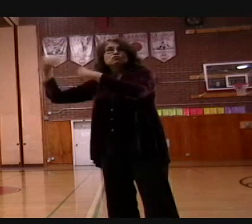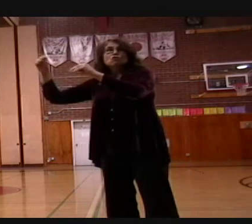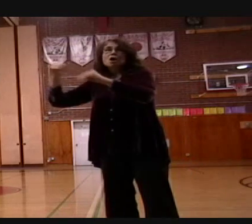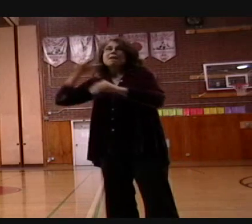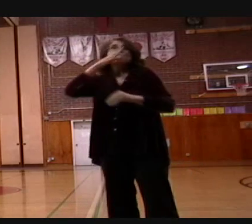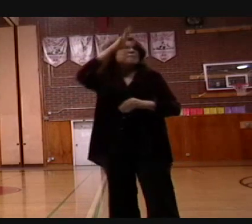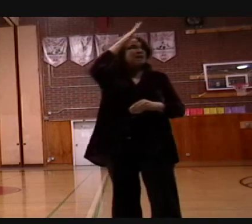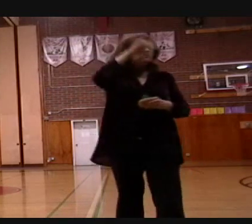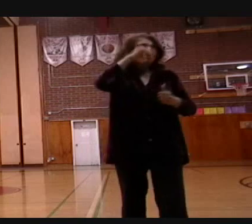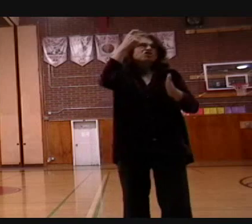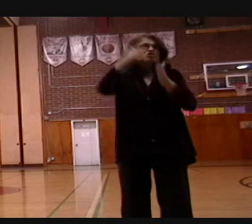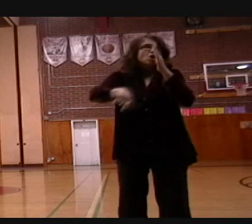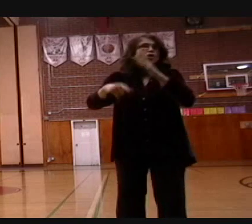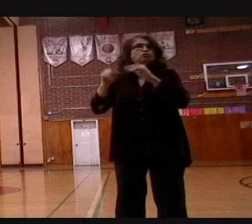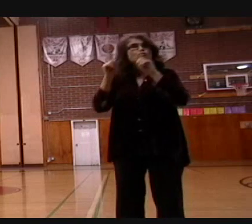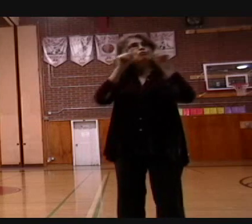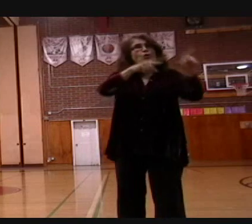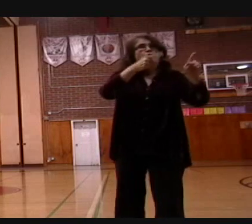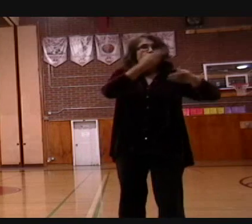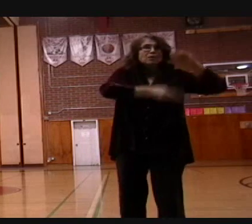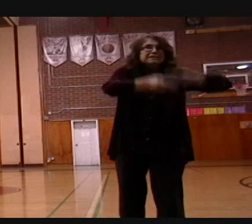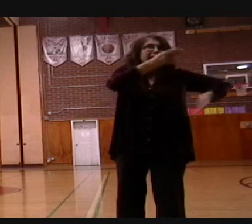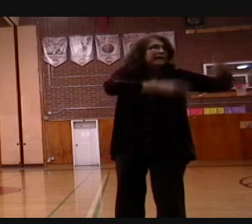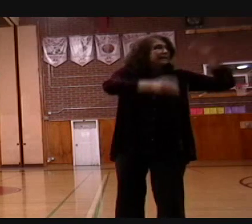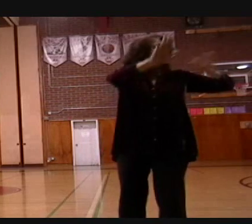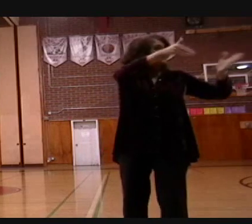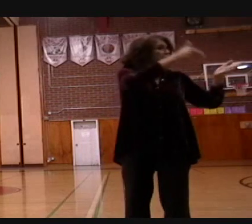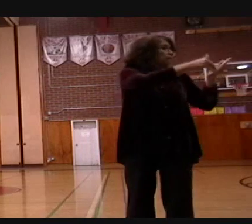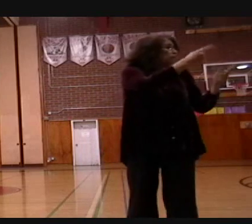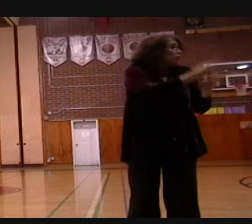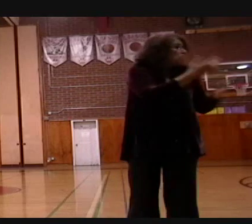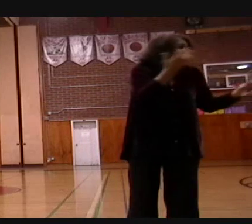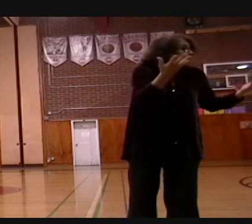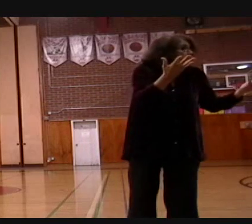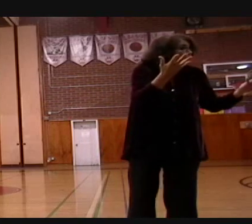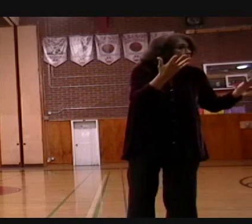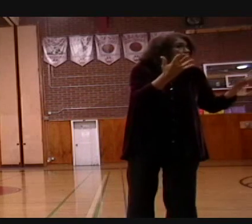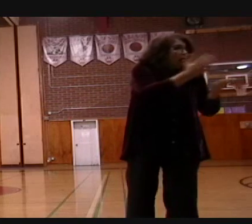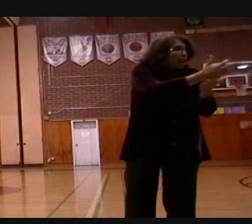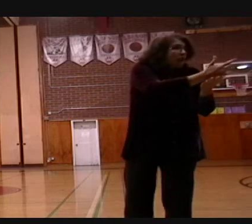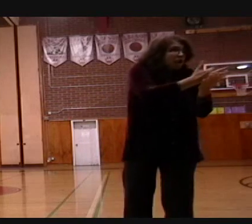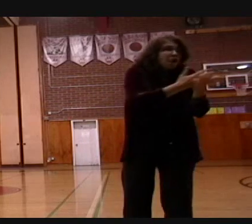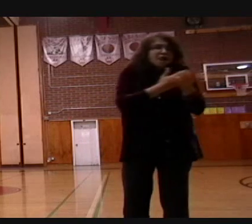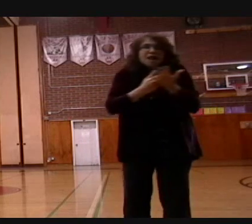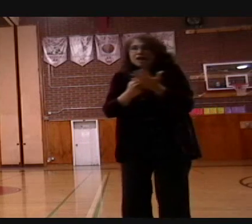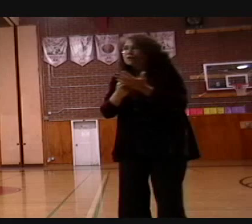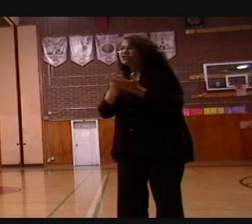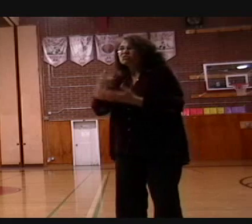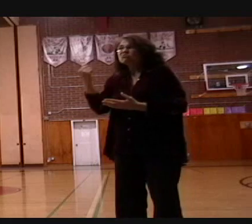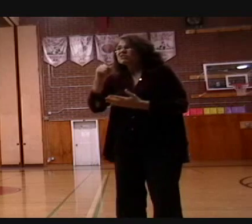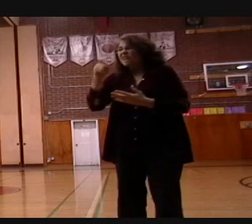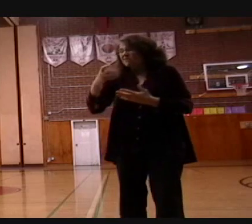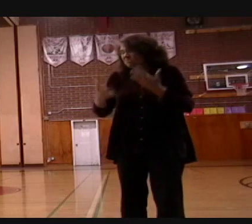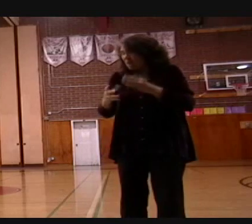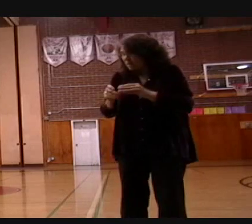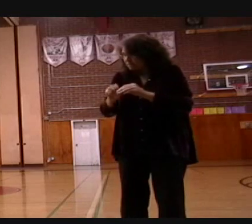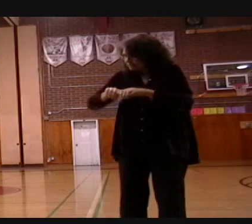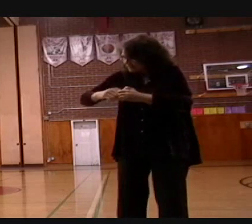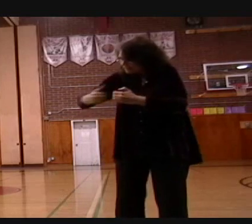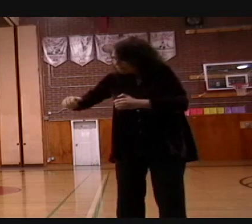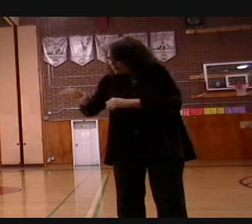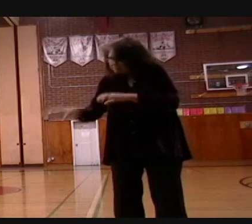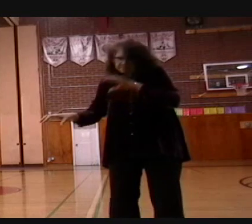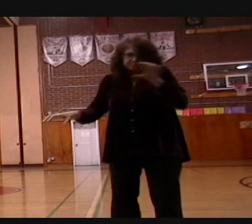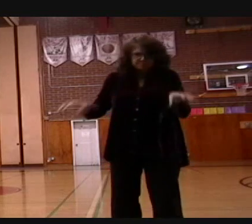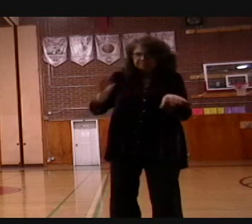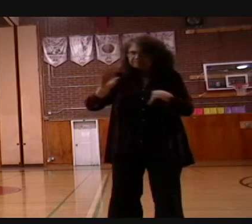charge you for the gas to drive to the recycling center. And other than maybe sorting out the bottles in cans and rinsing out some of the leftover liquid,